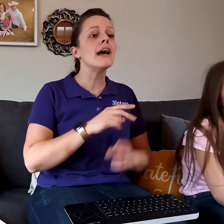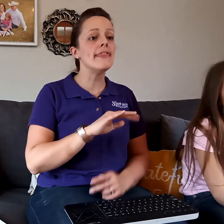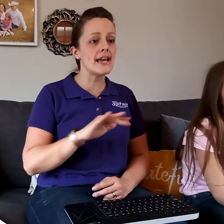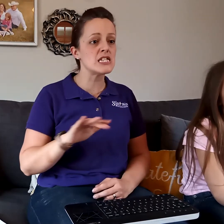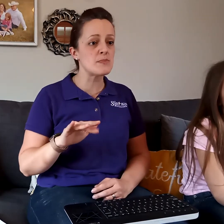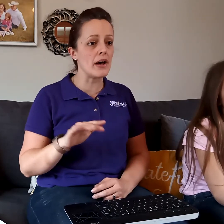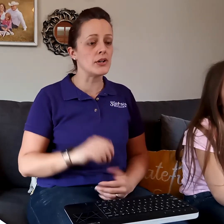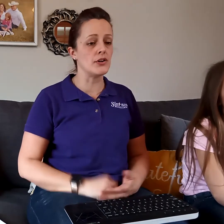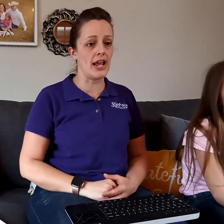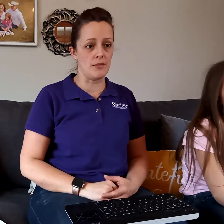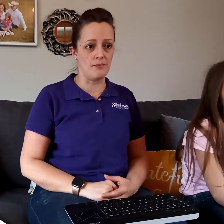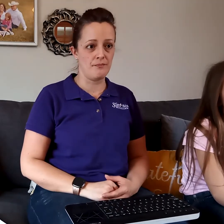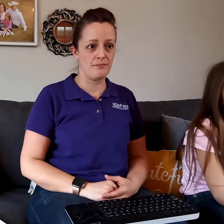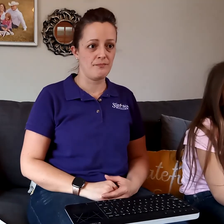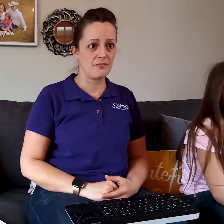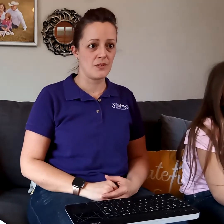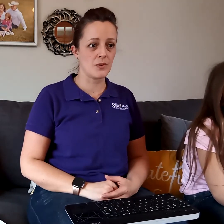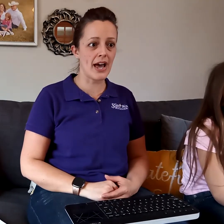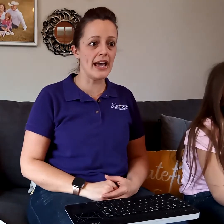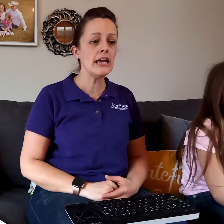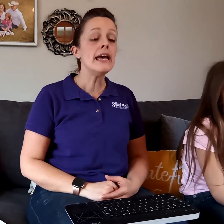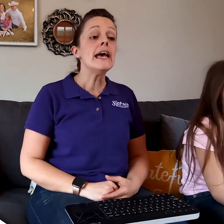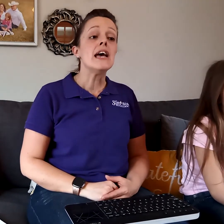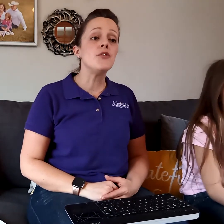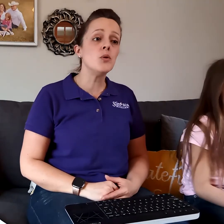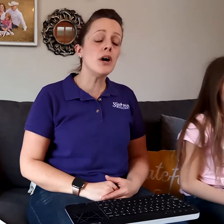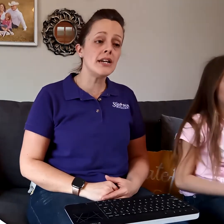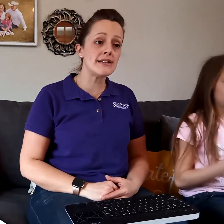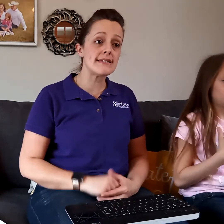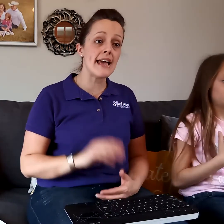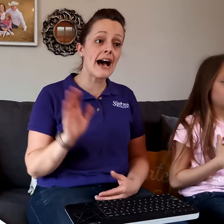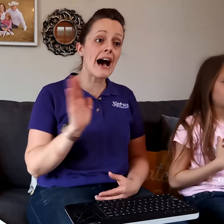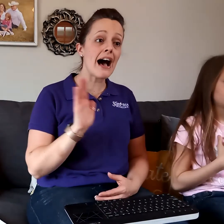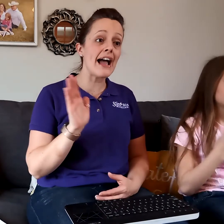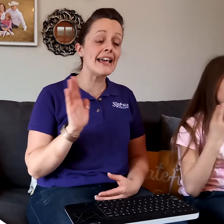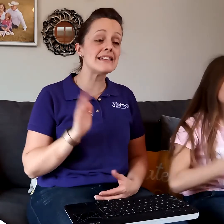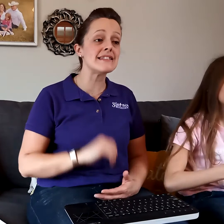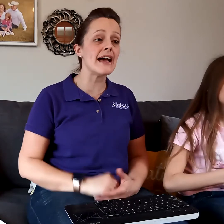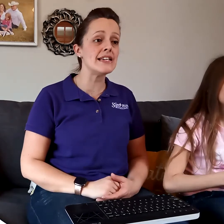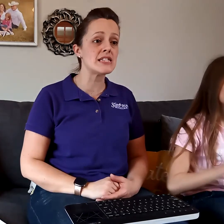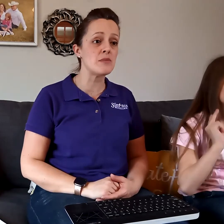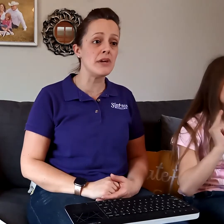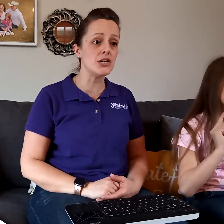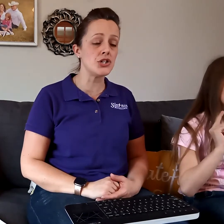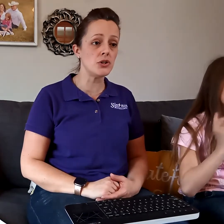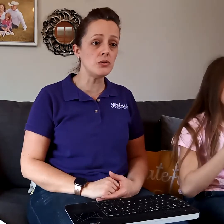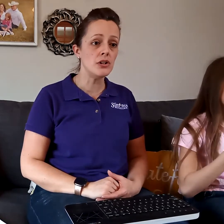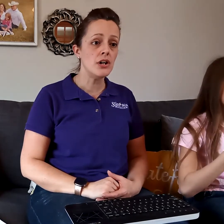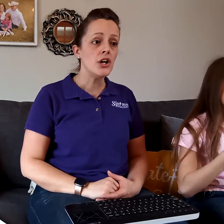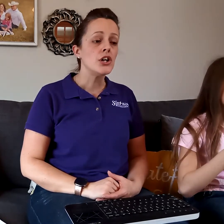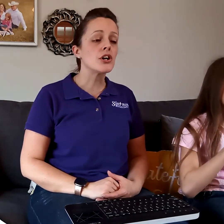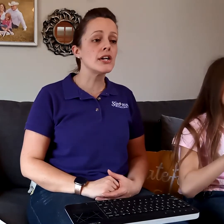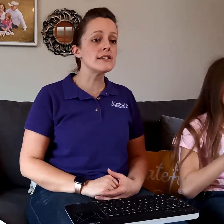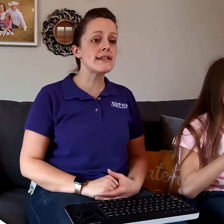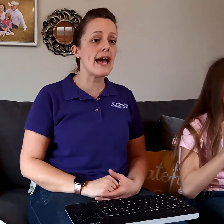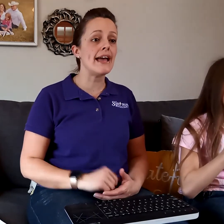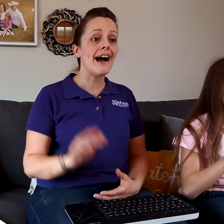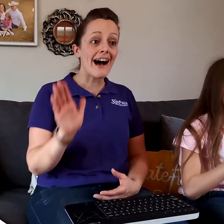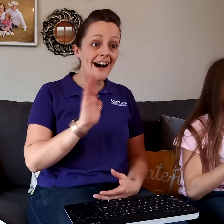then spell your name. Okay? If you wanted to say, hi, it's nice to meet you, you're going to say,